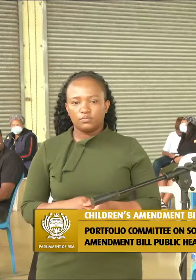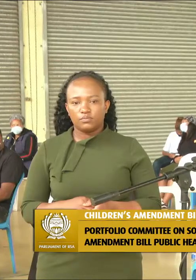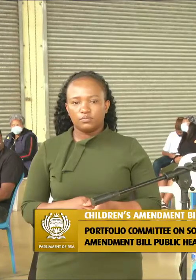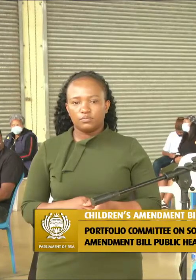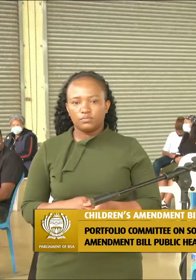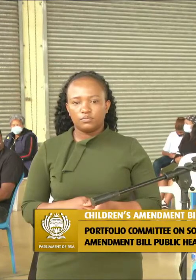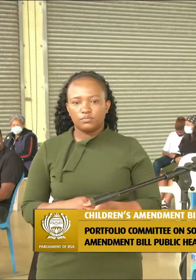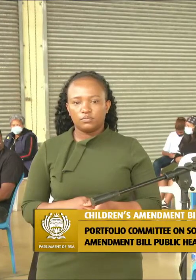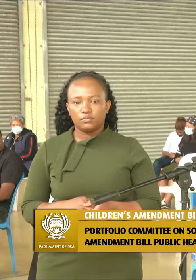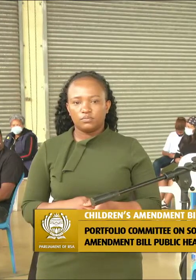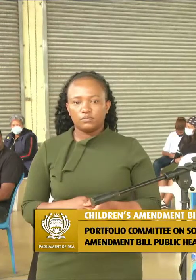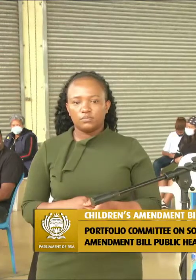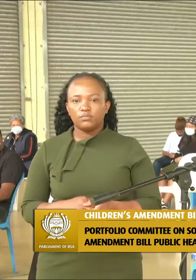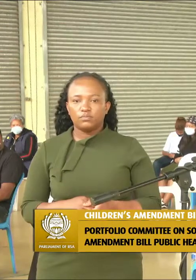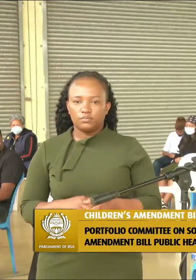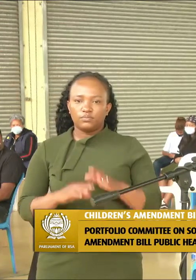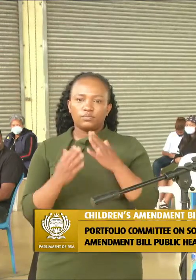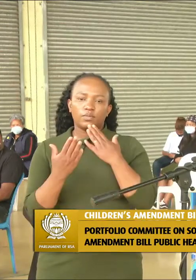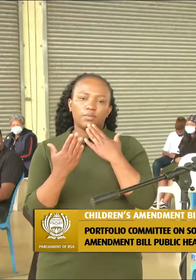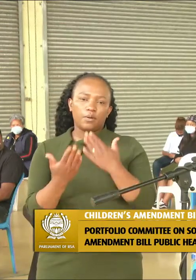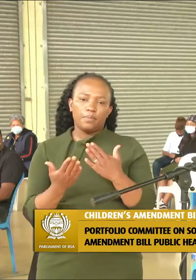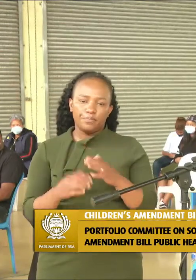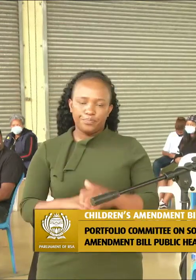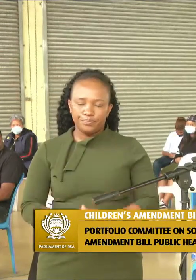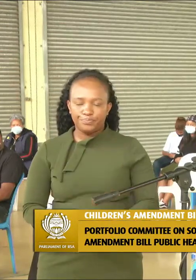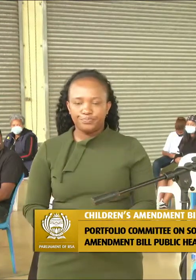community. Ngiyabonga. Thank you.